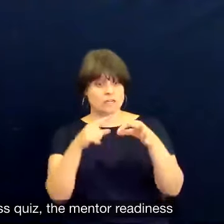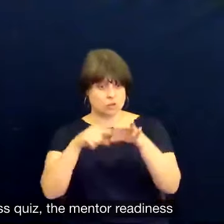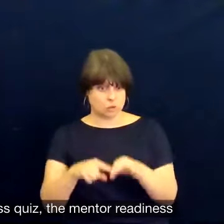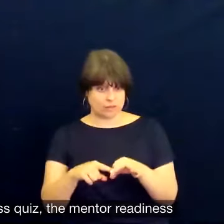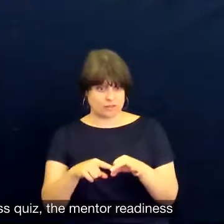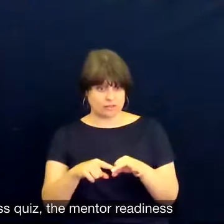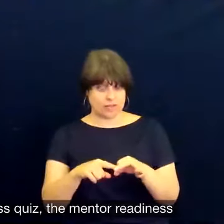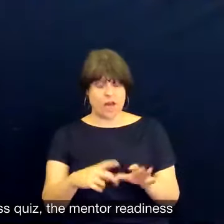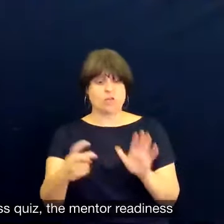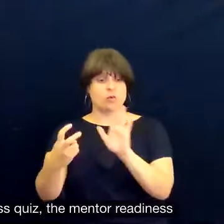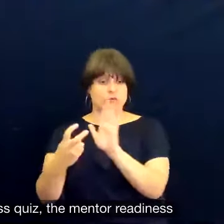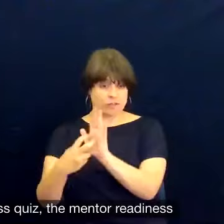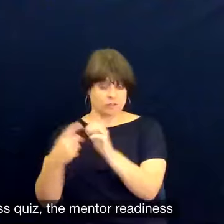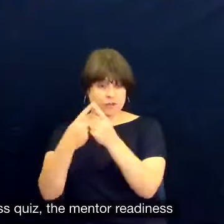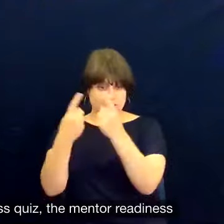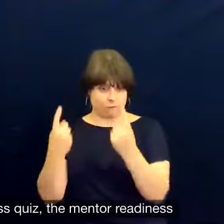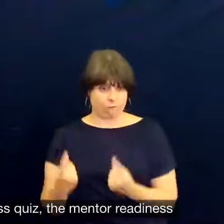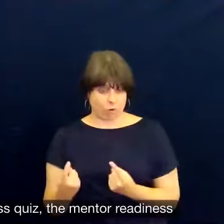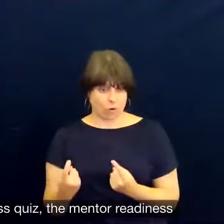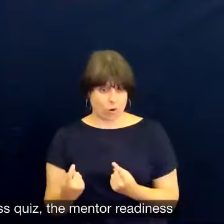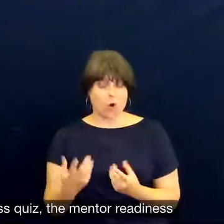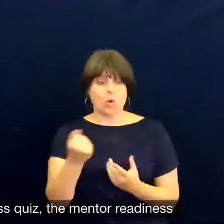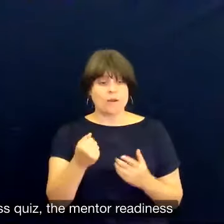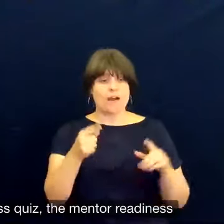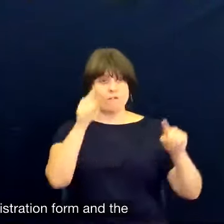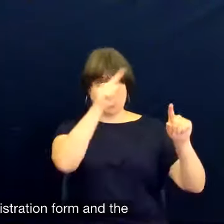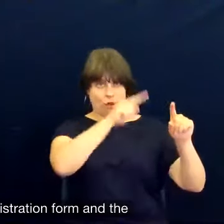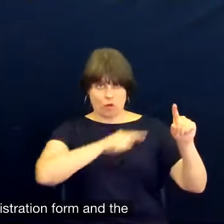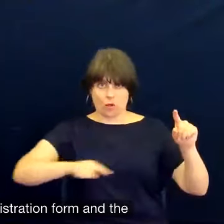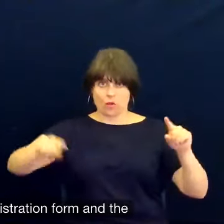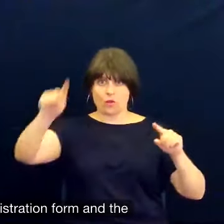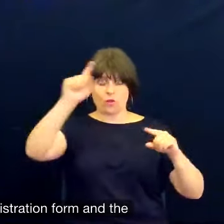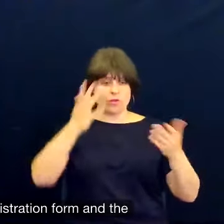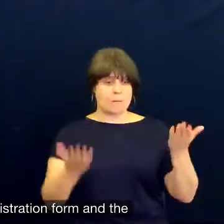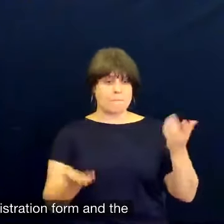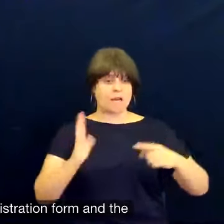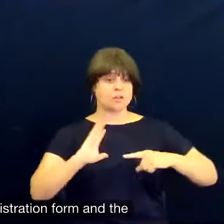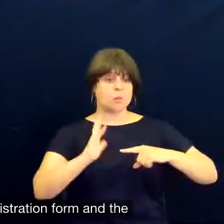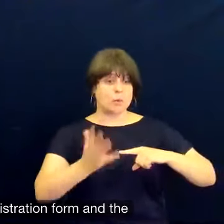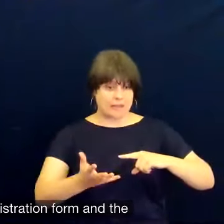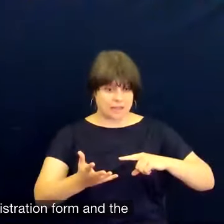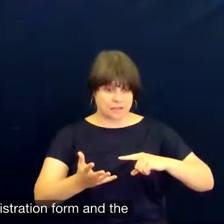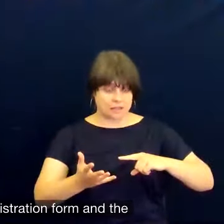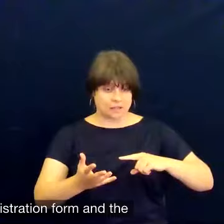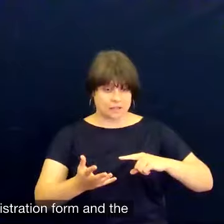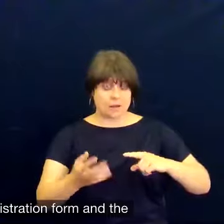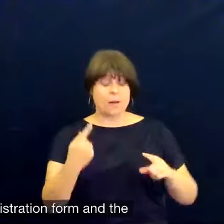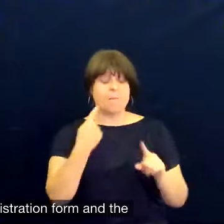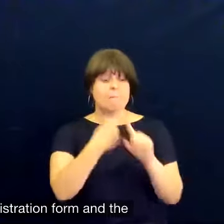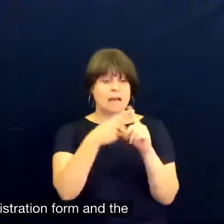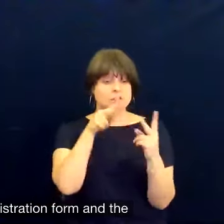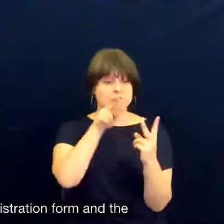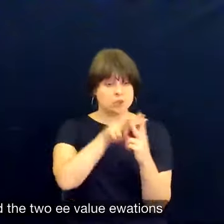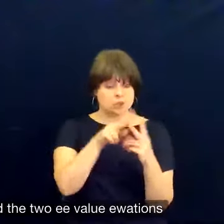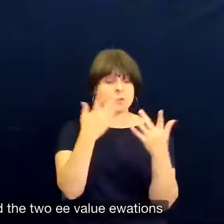form, and the balance wheel, and the 2 evaluations, just so you can see what will